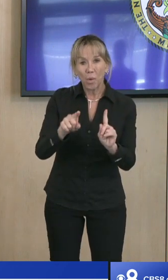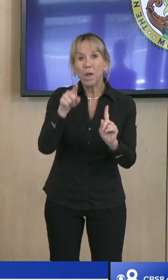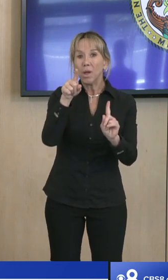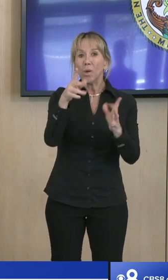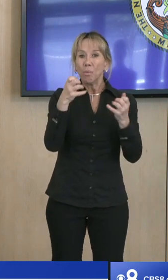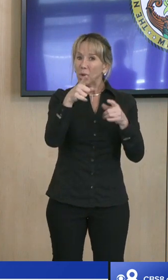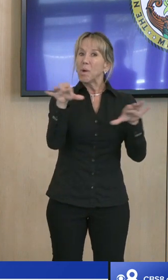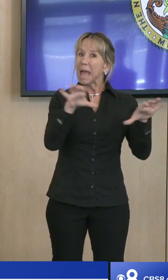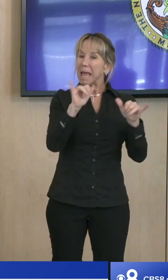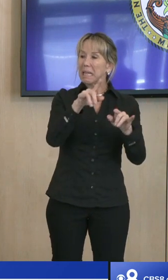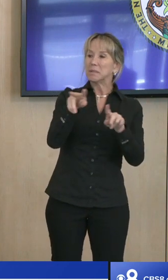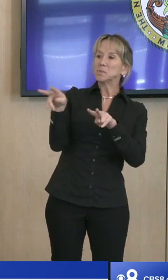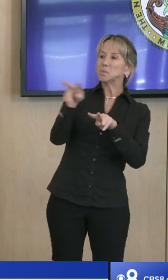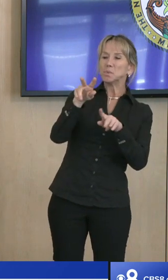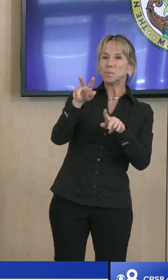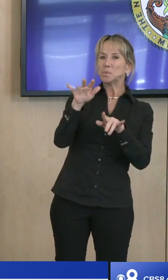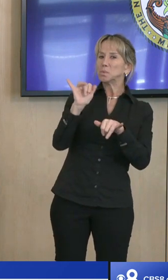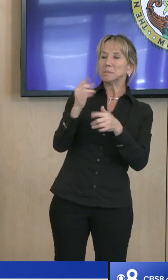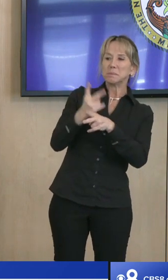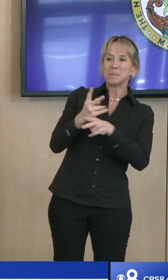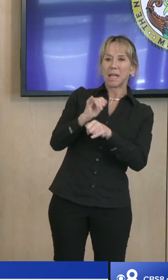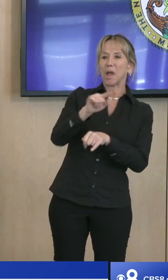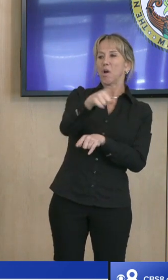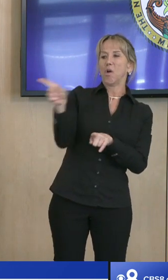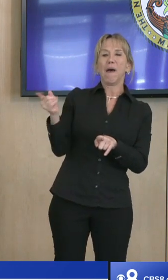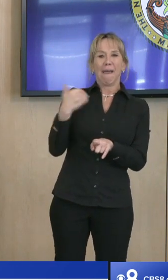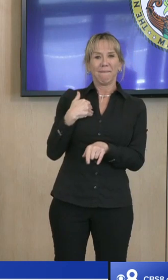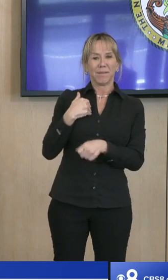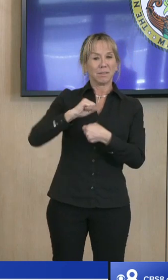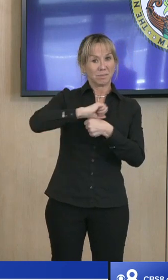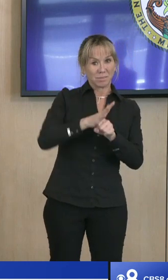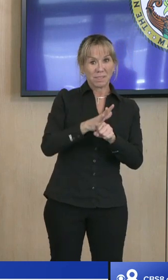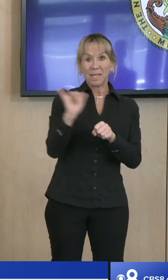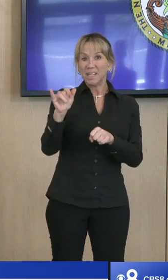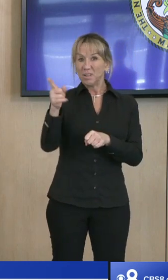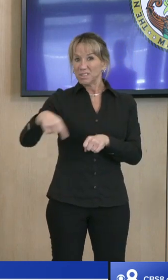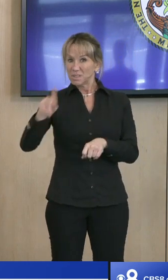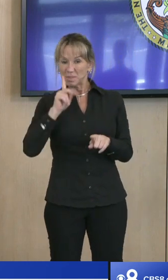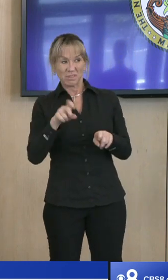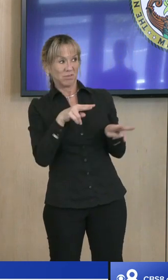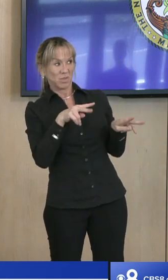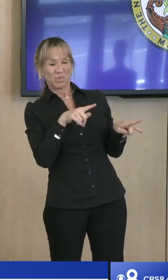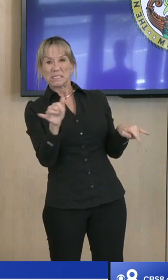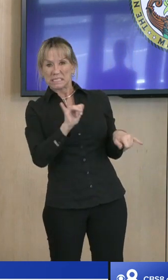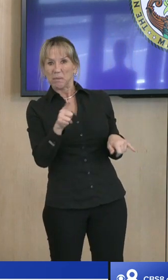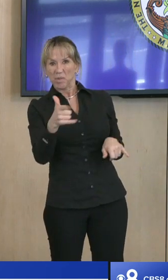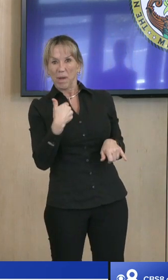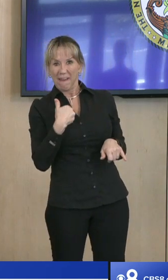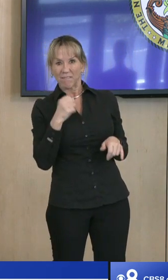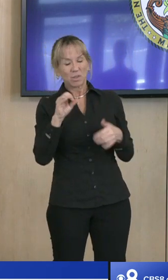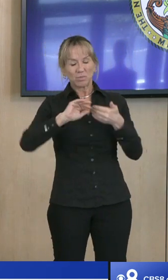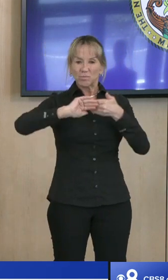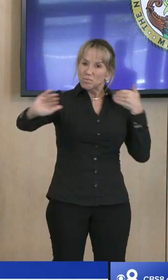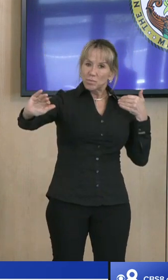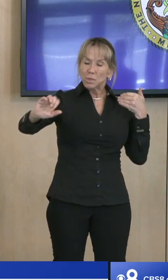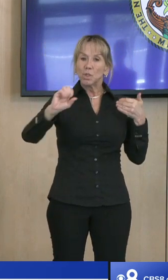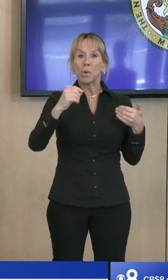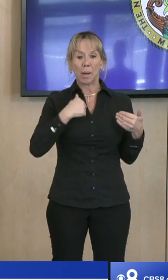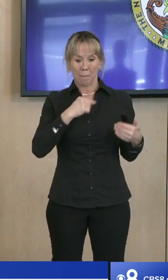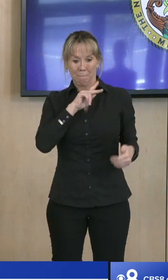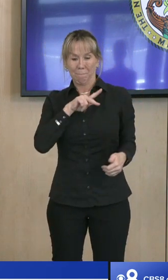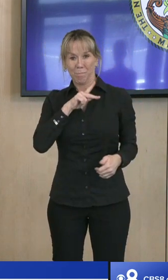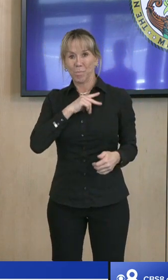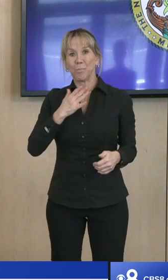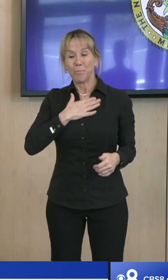have COVID and be distant from them. They should treat you the same way. And so I'm offering my personal endorsement